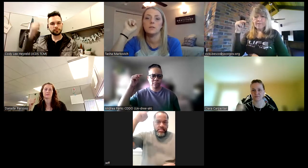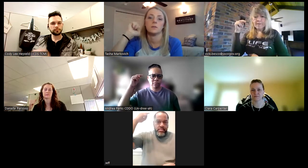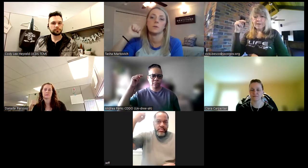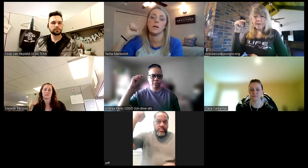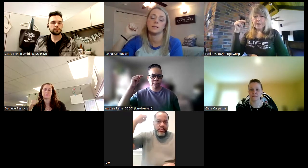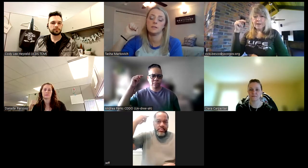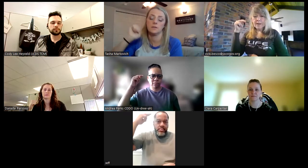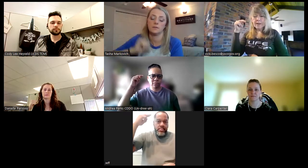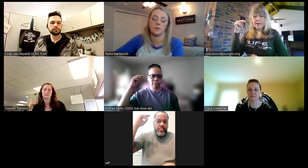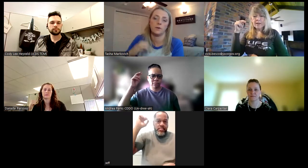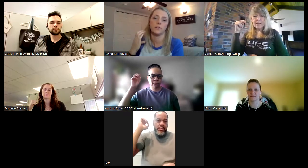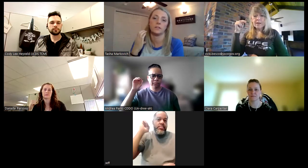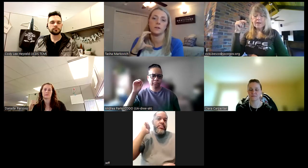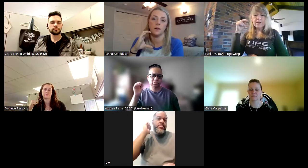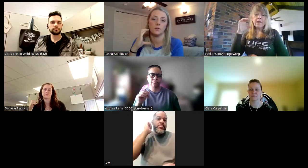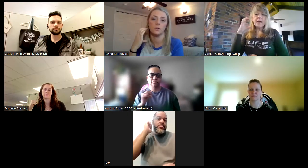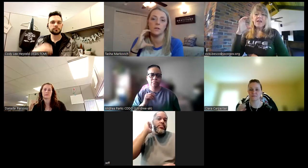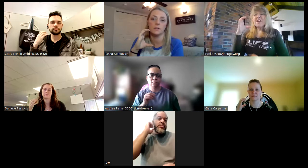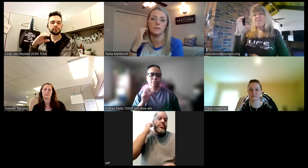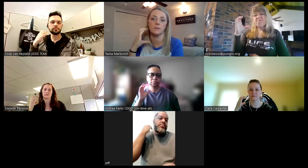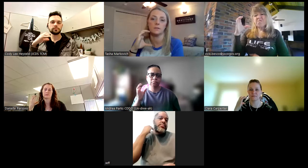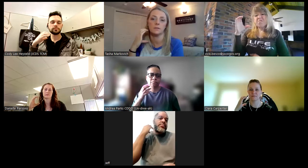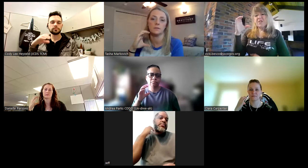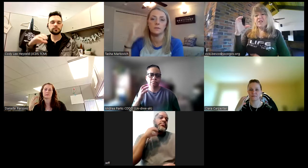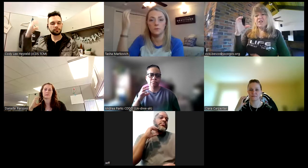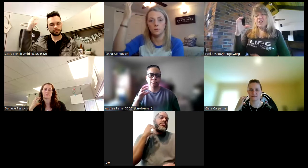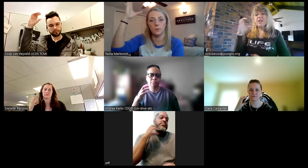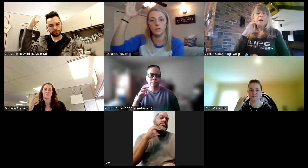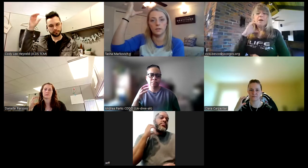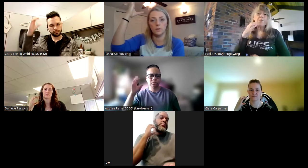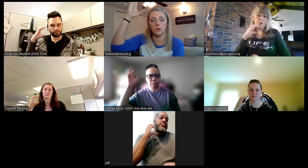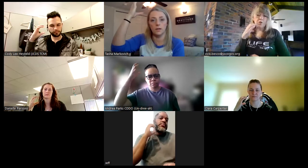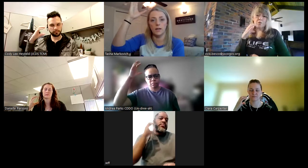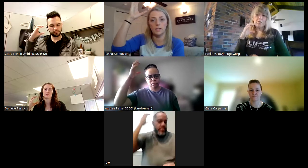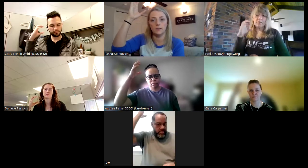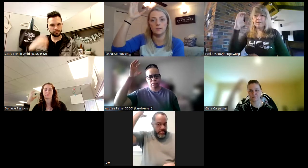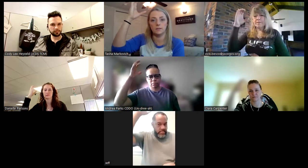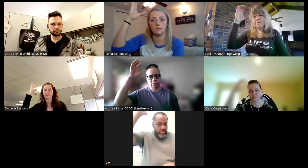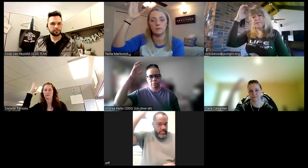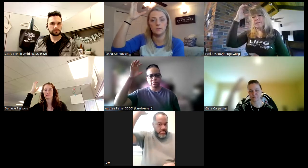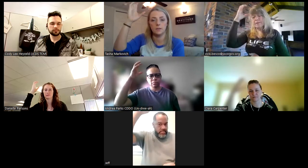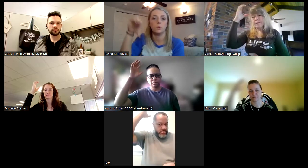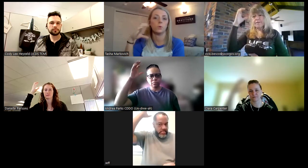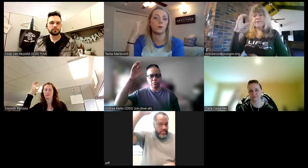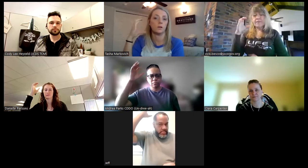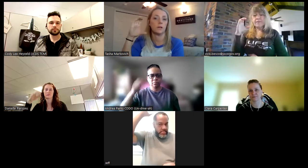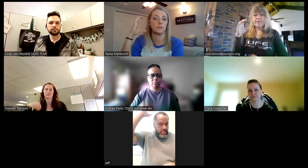So cousin, so if it's a girl cousin, or, yep, or a guy cousin, or